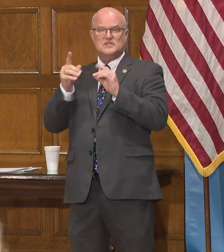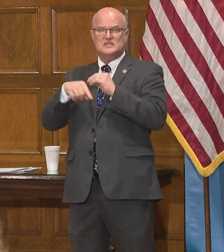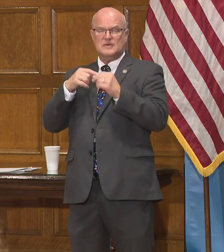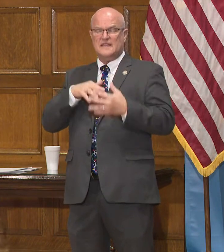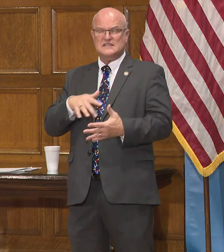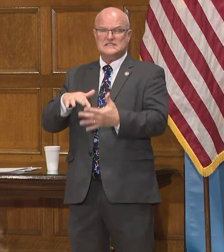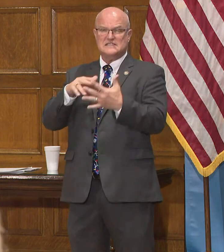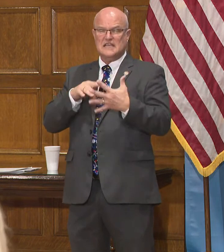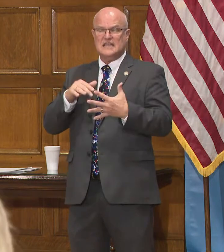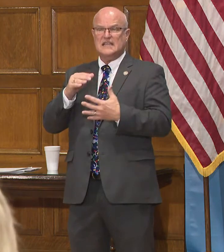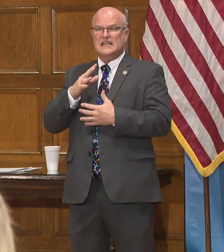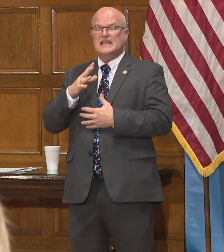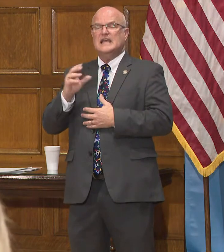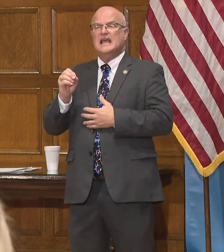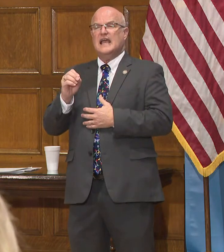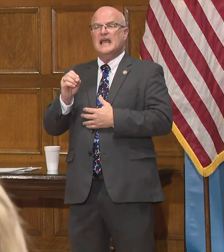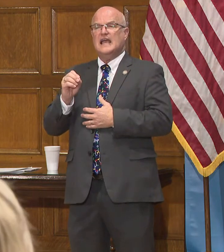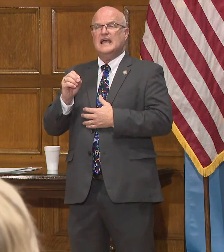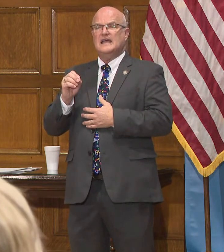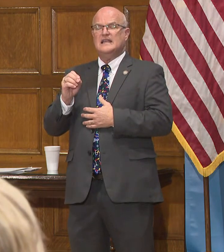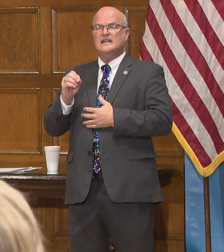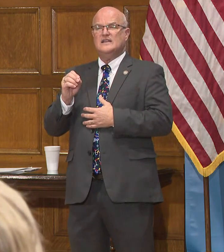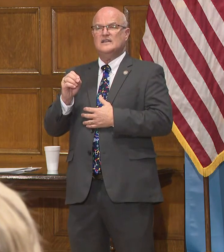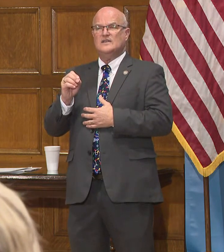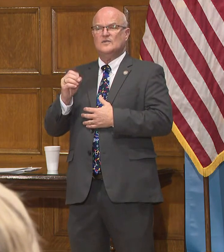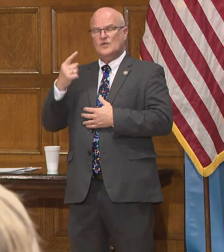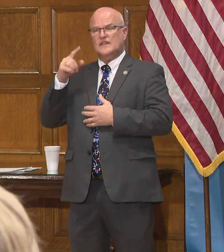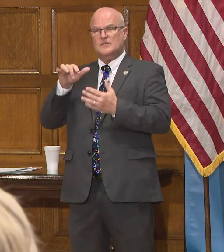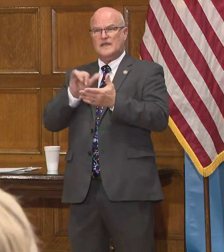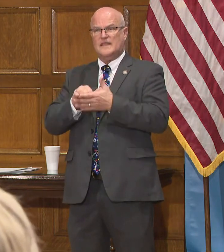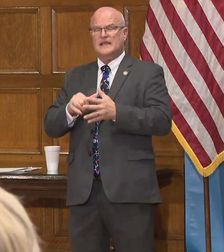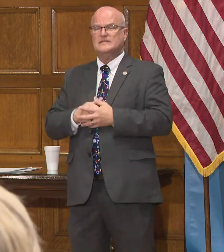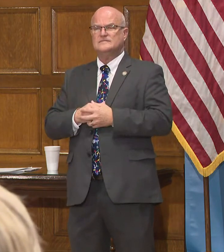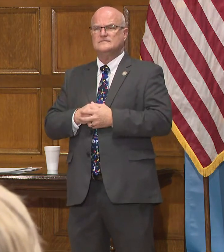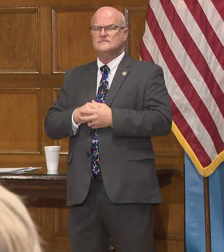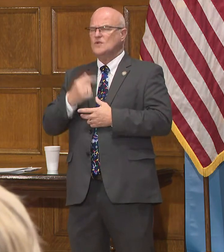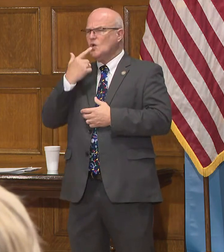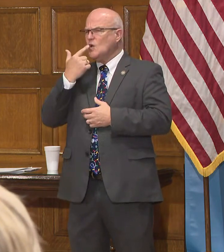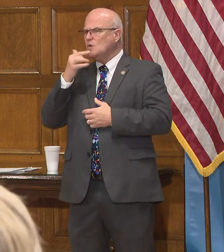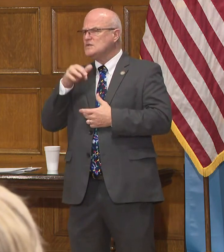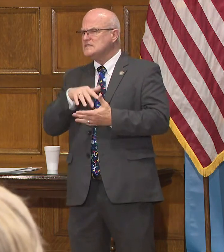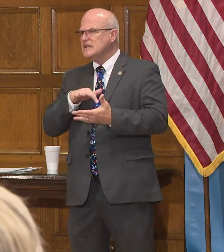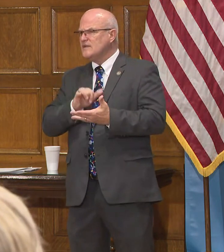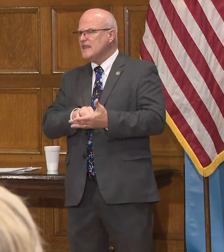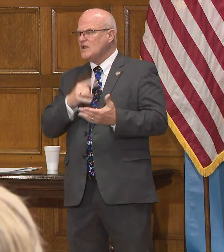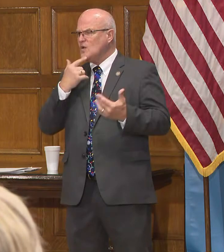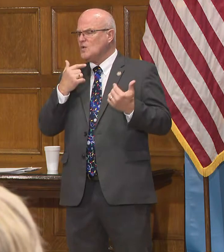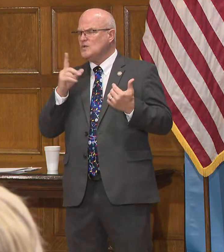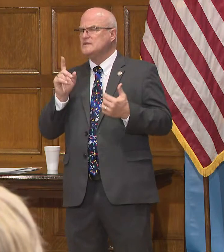study and measures that we can continue to take? Whose study was that?